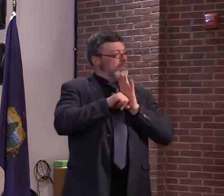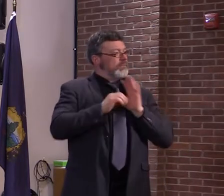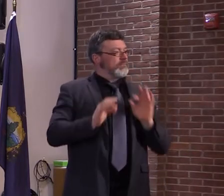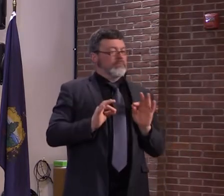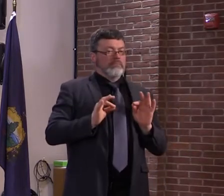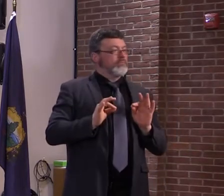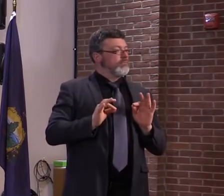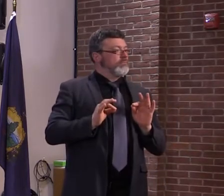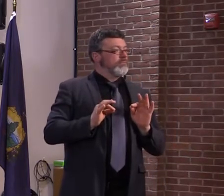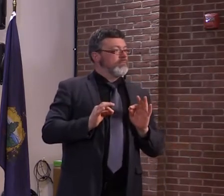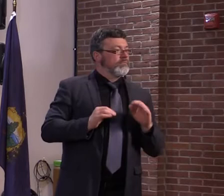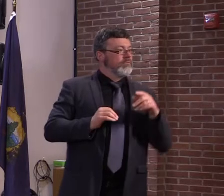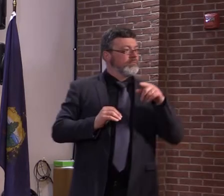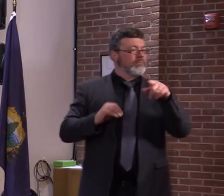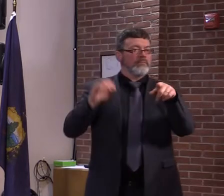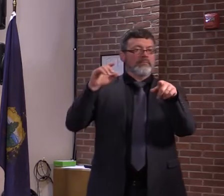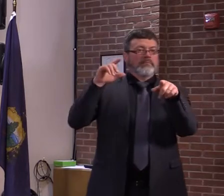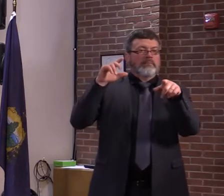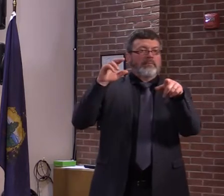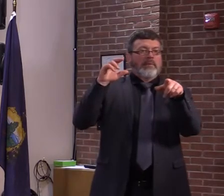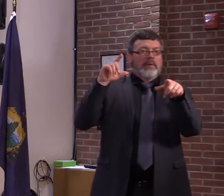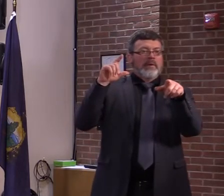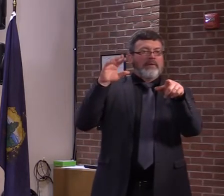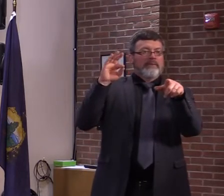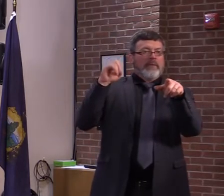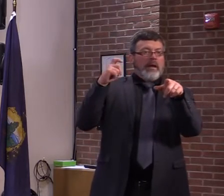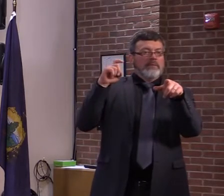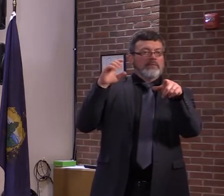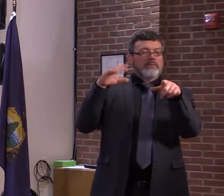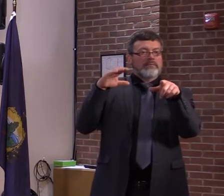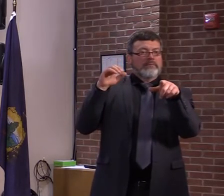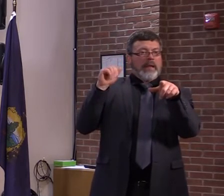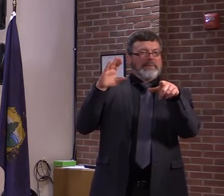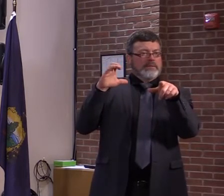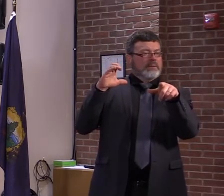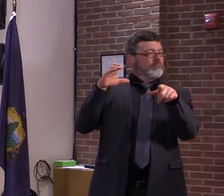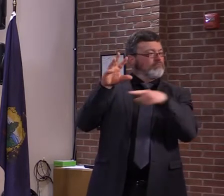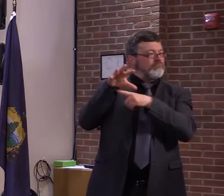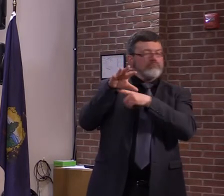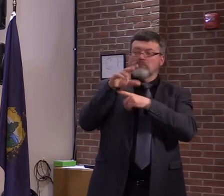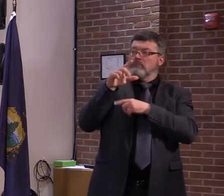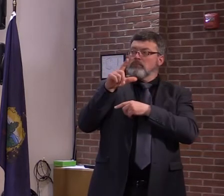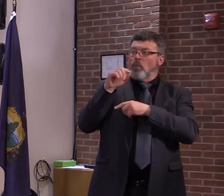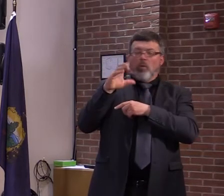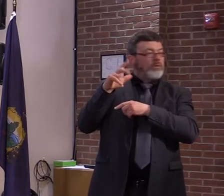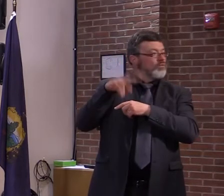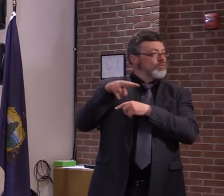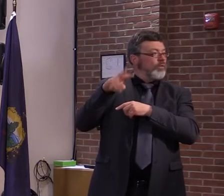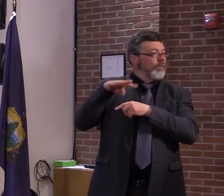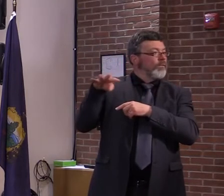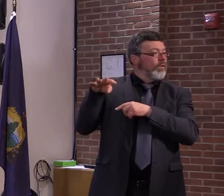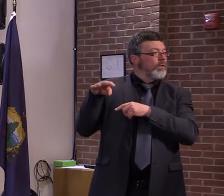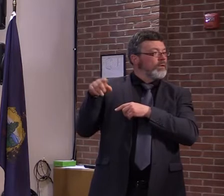going into the pandemic, the Hub and Spoke program, very effective and a national example.